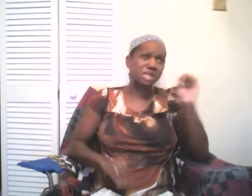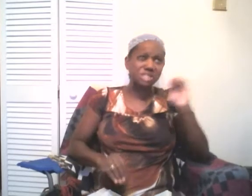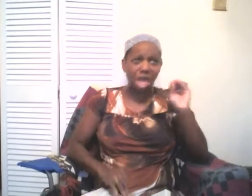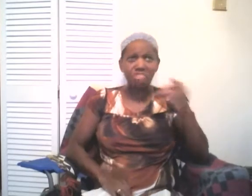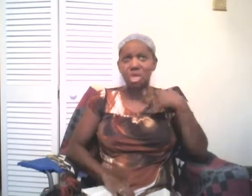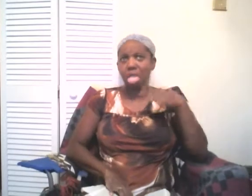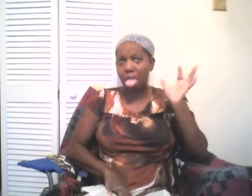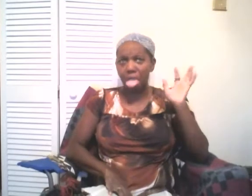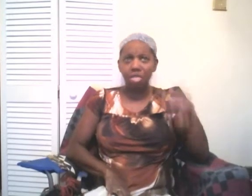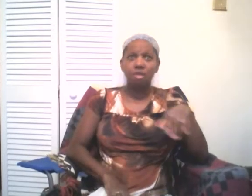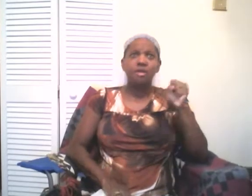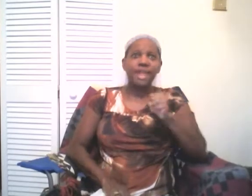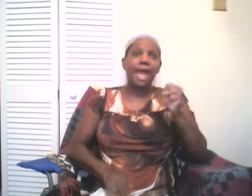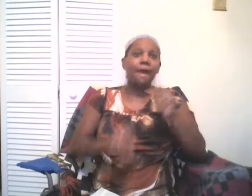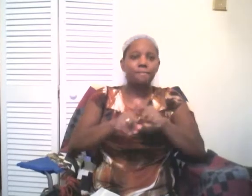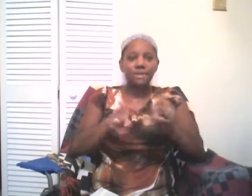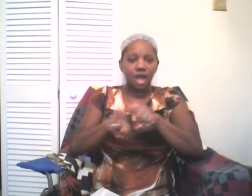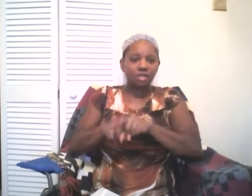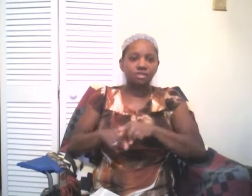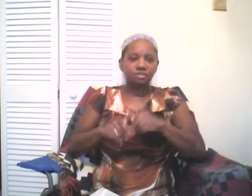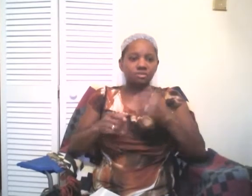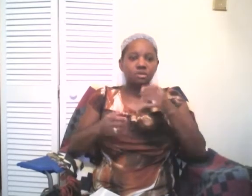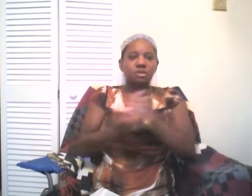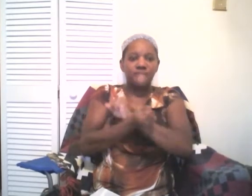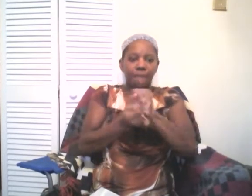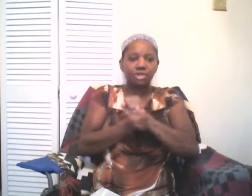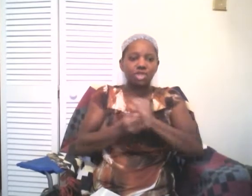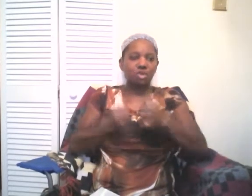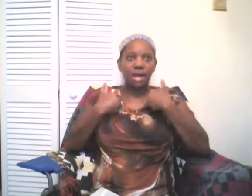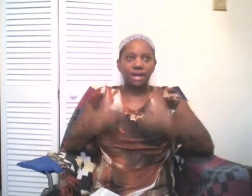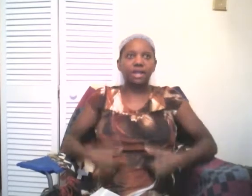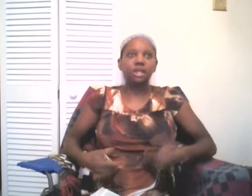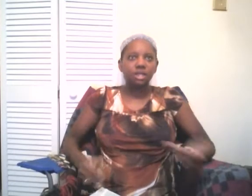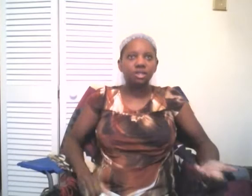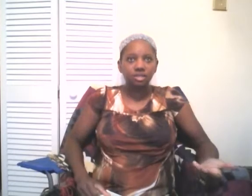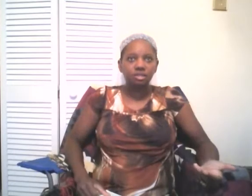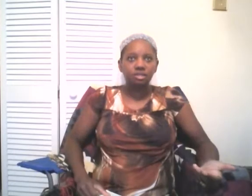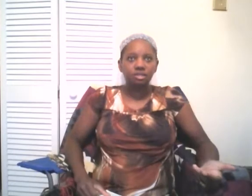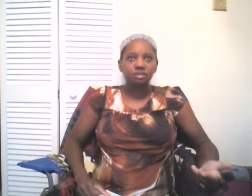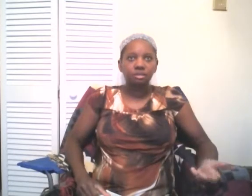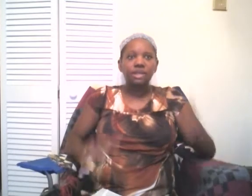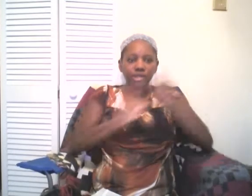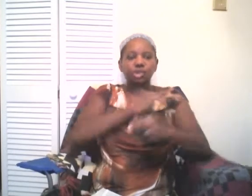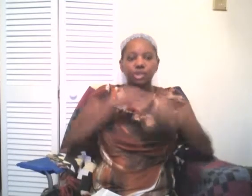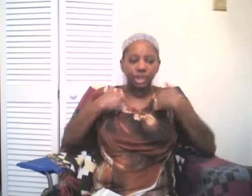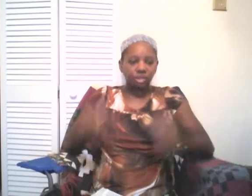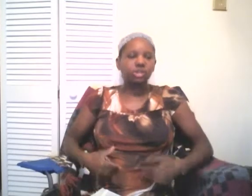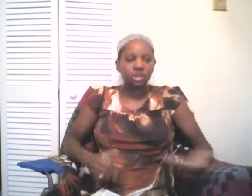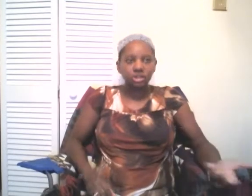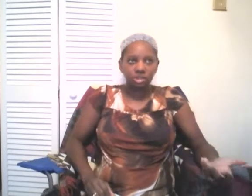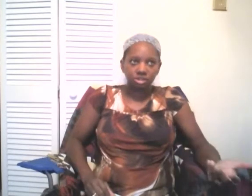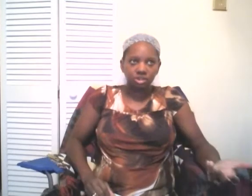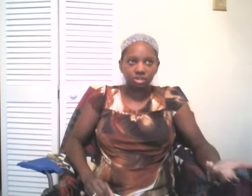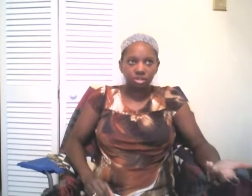not good. Yeah, but it also damages your body. It kills your health.